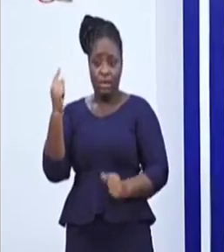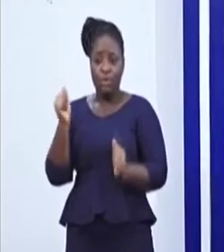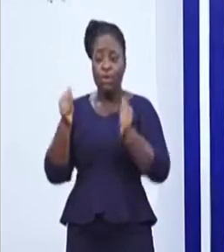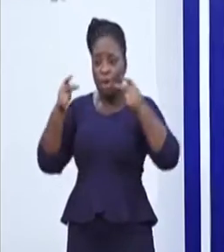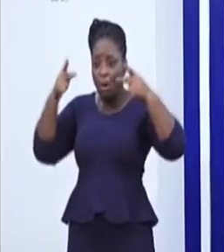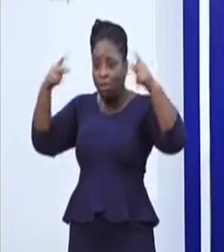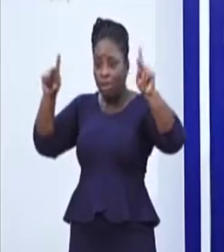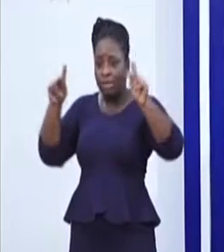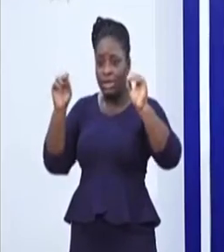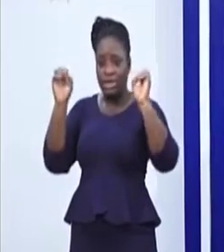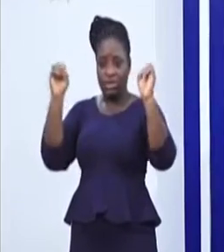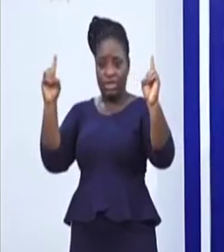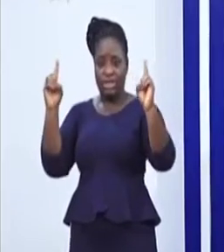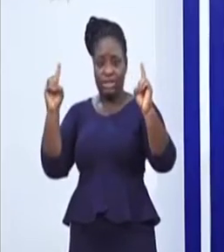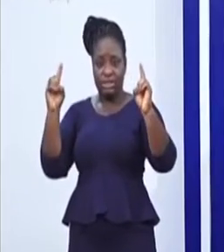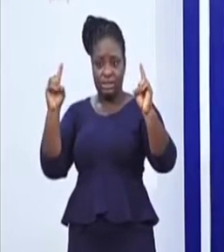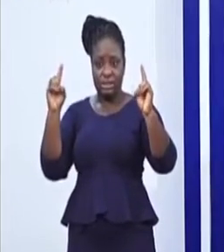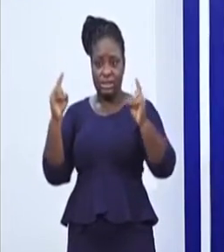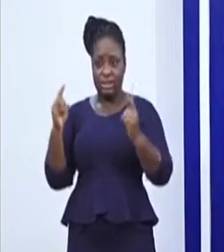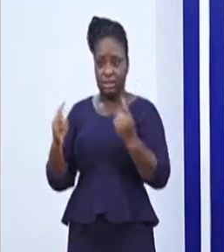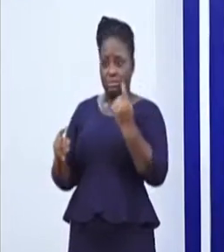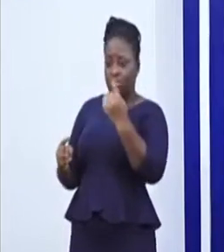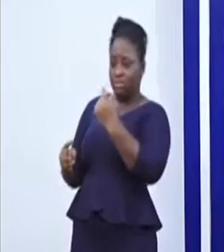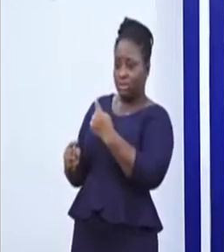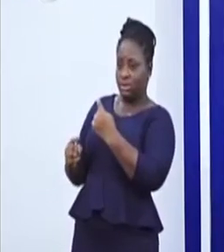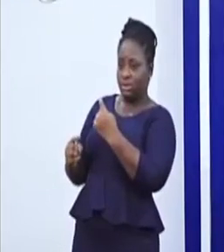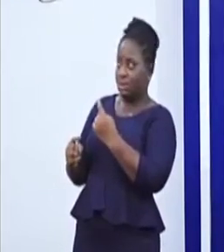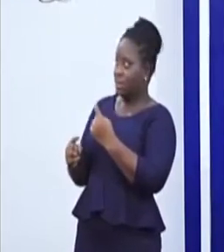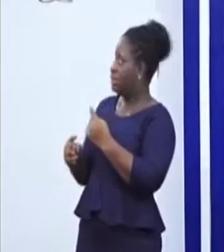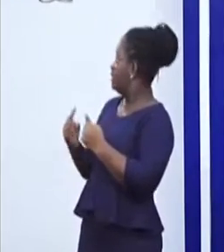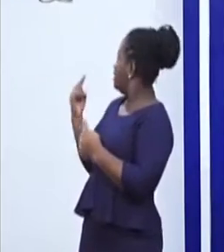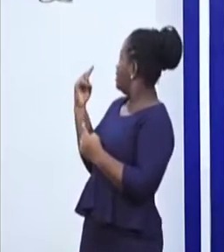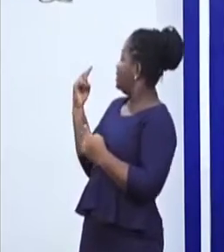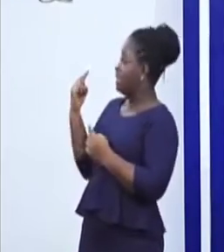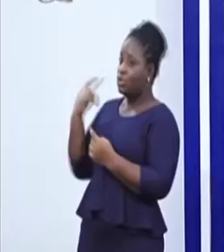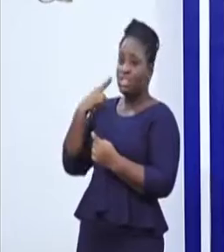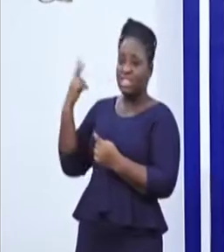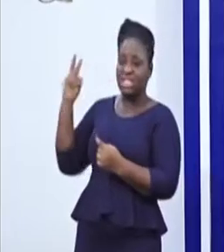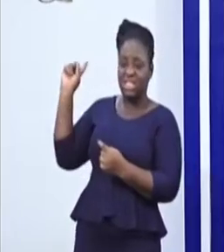public education campaign. And